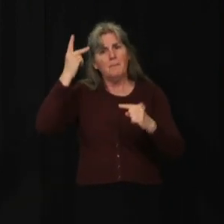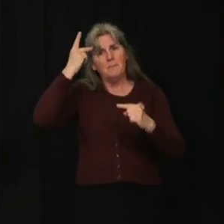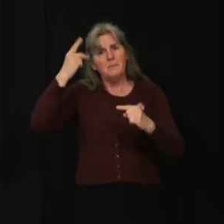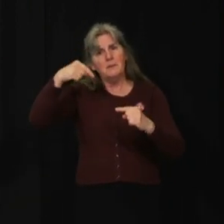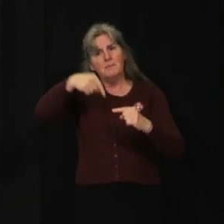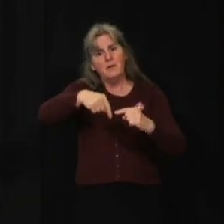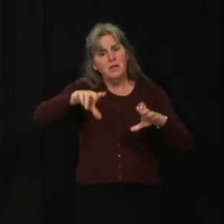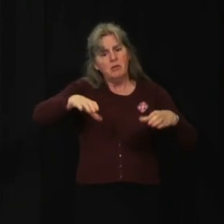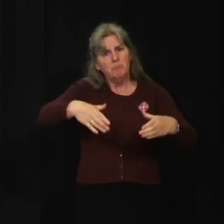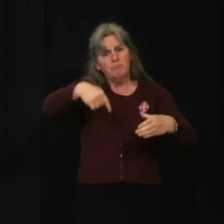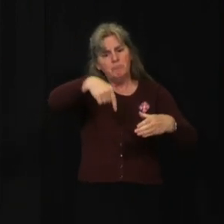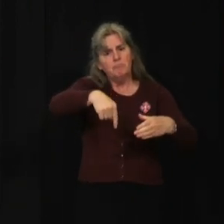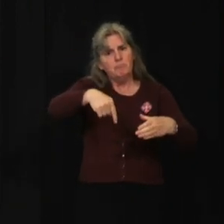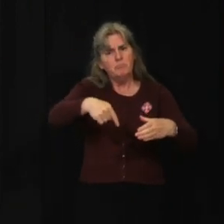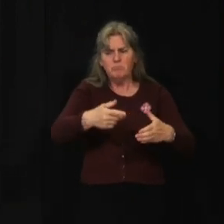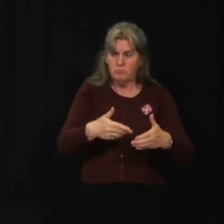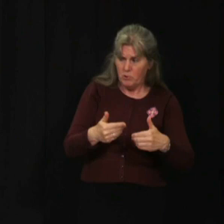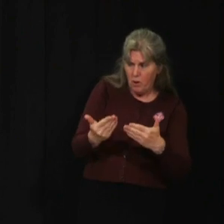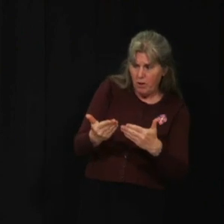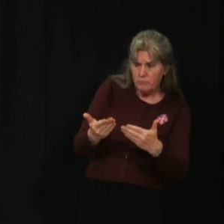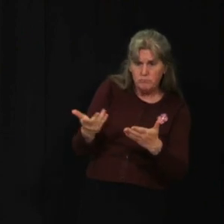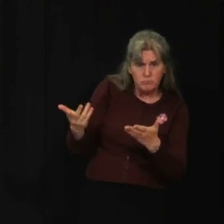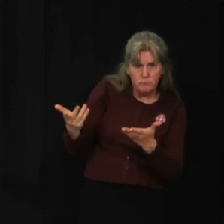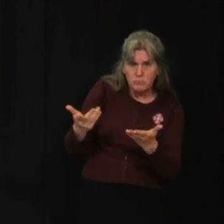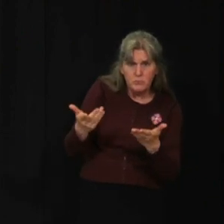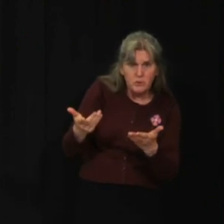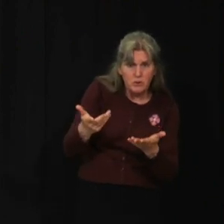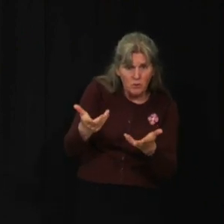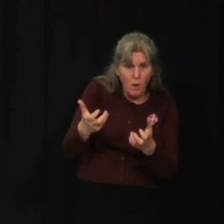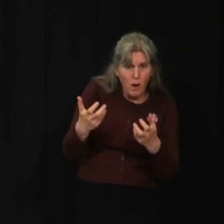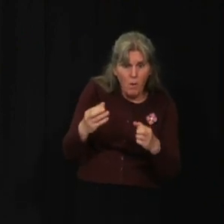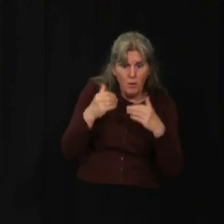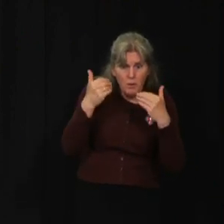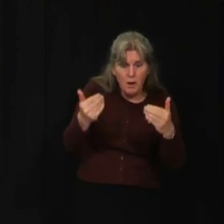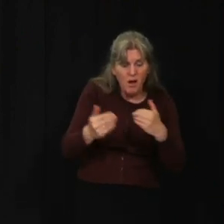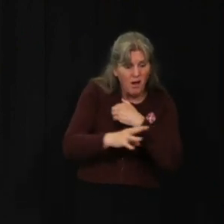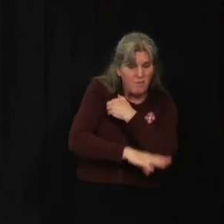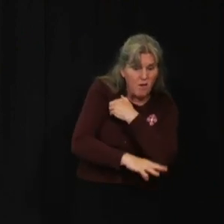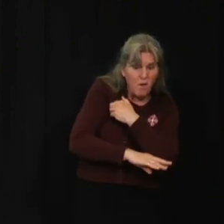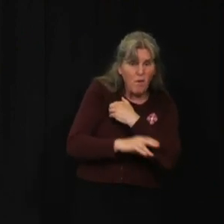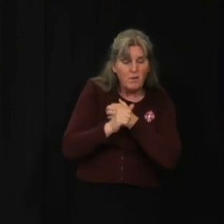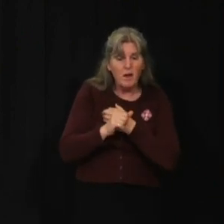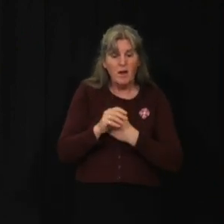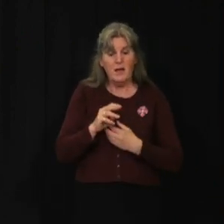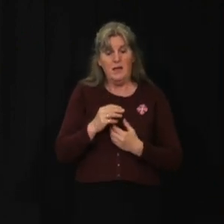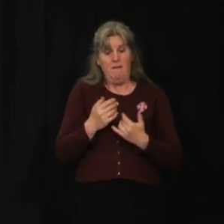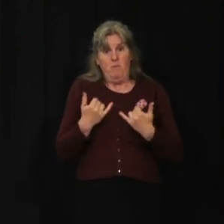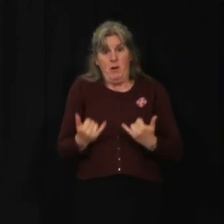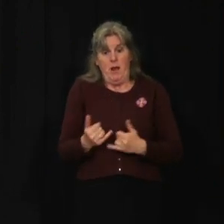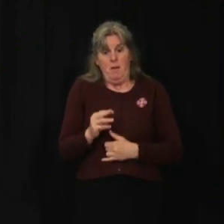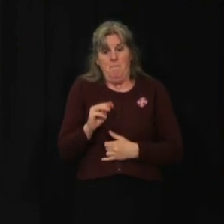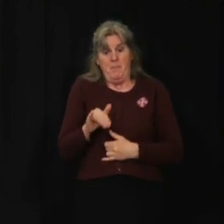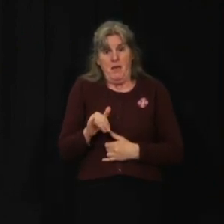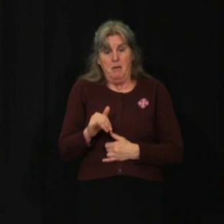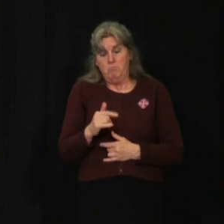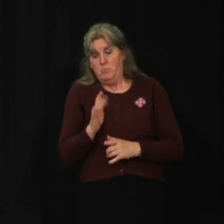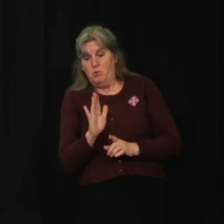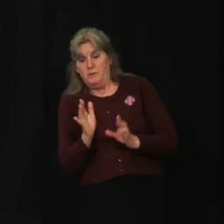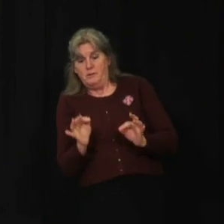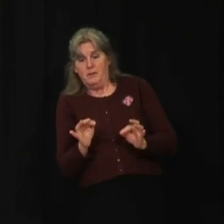offering for the opposition. Whether they choose to take it or not for the offer in May for the current budget, that's up to